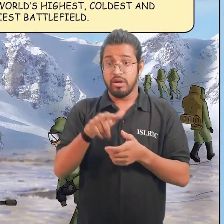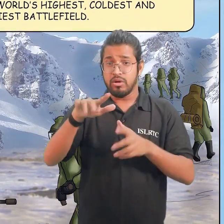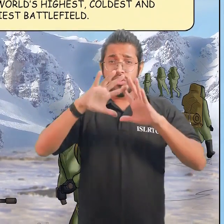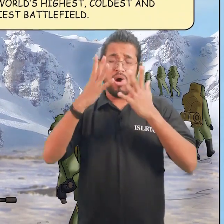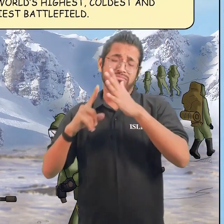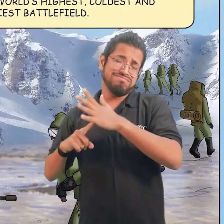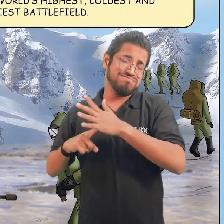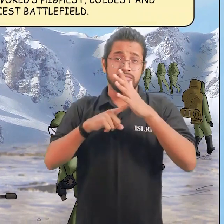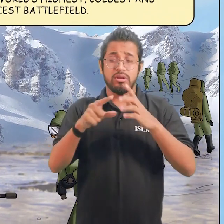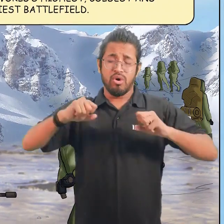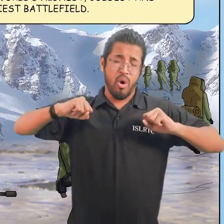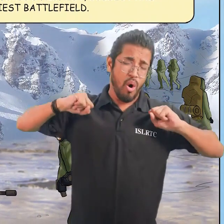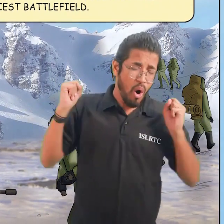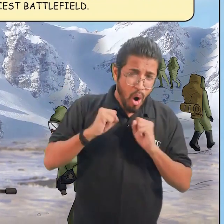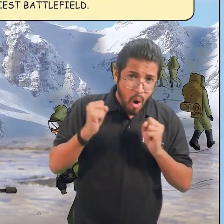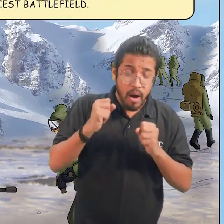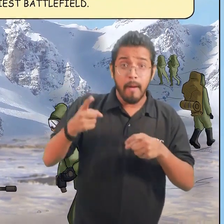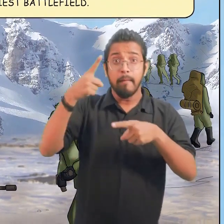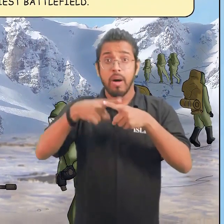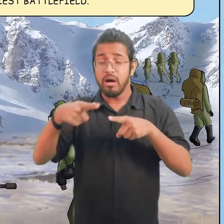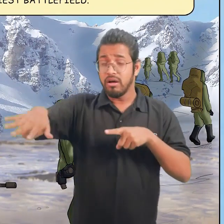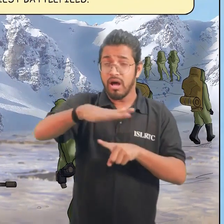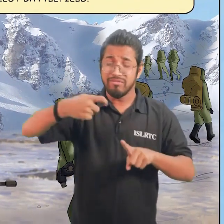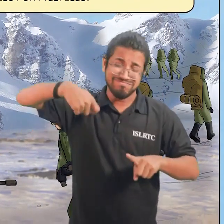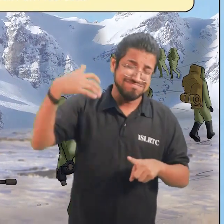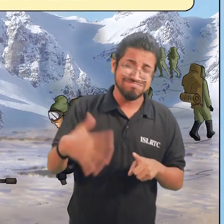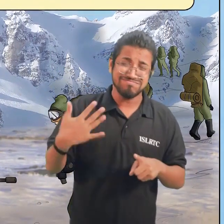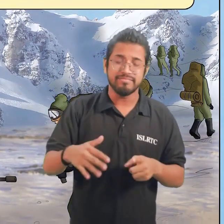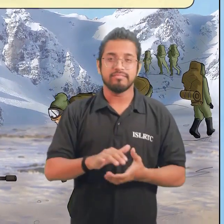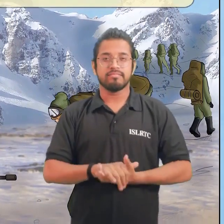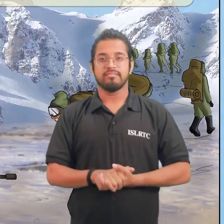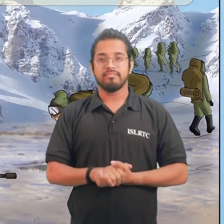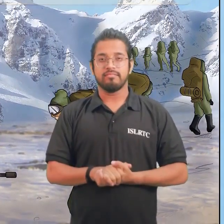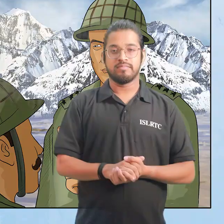the world's highest, coldest, and costliest battlefield.